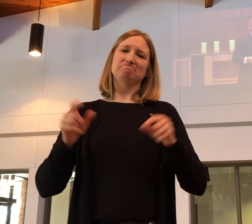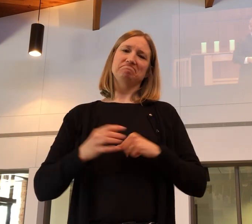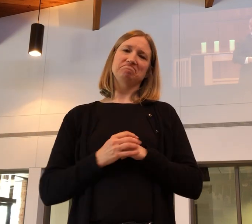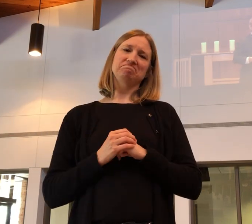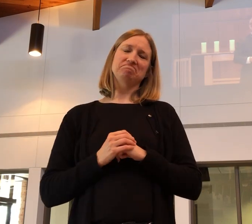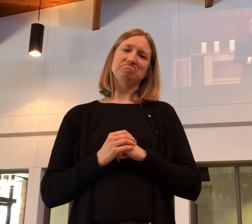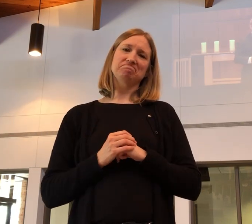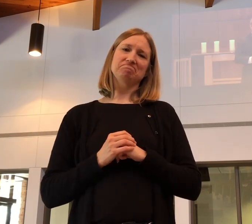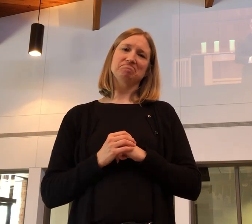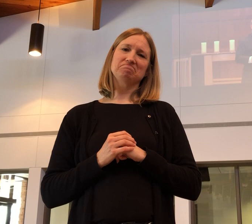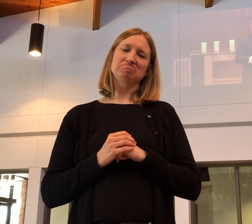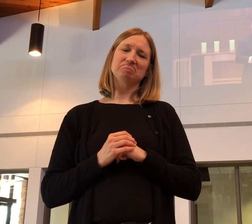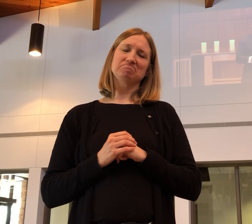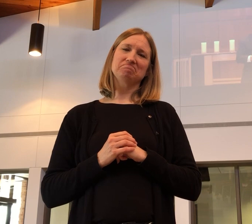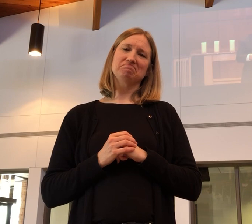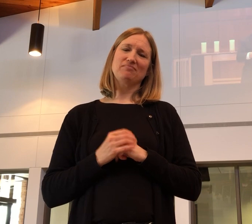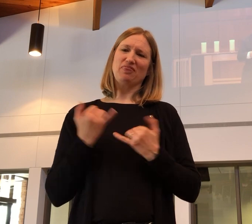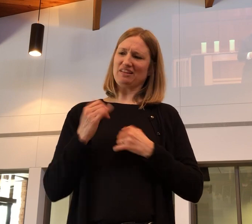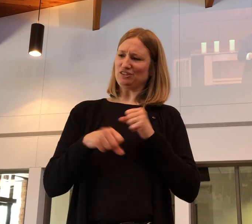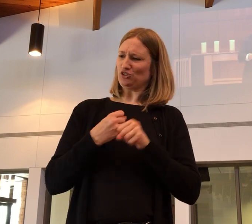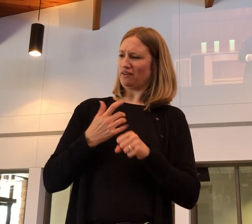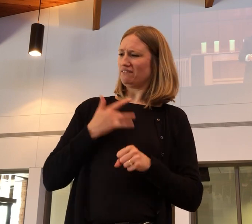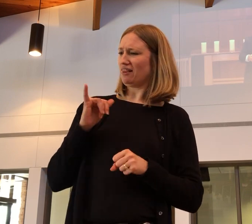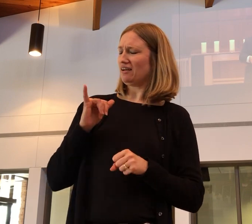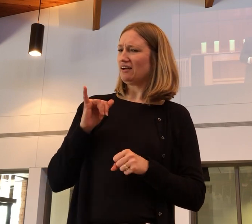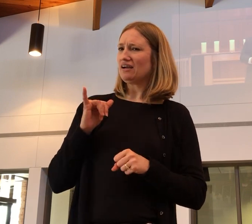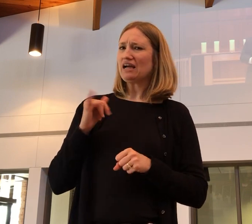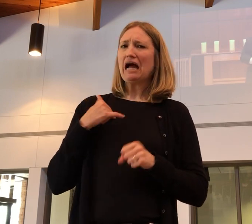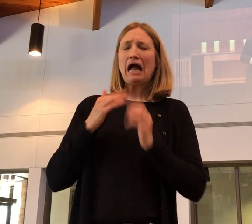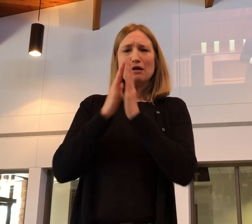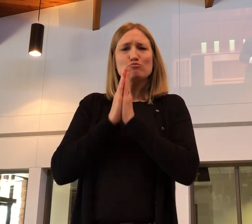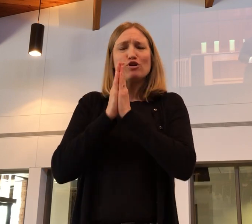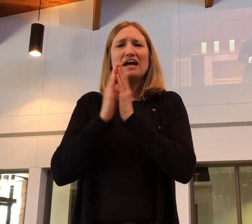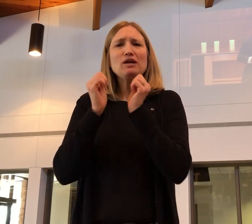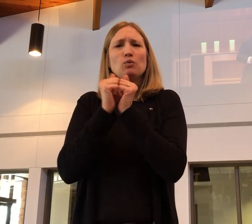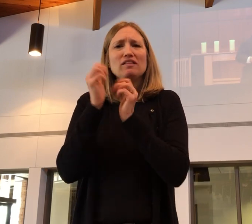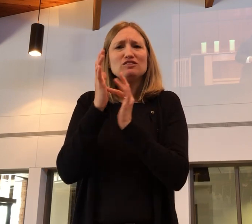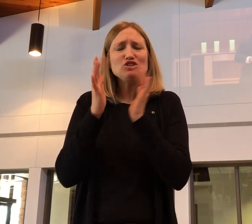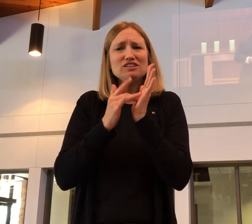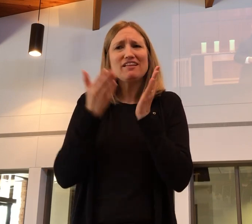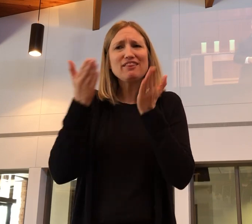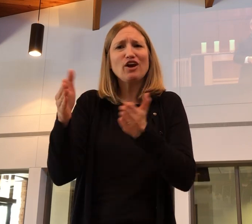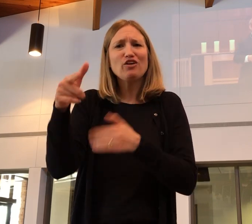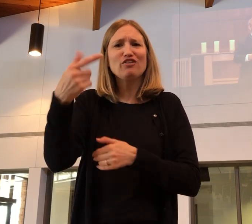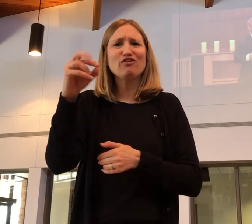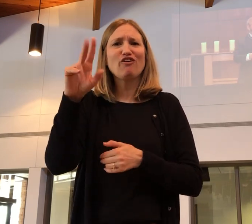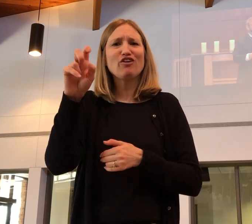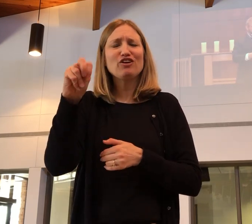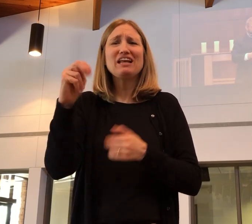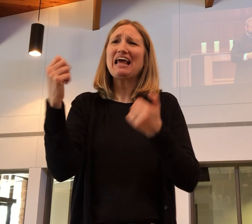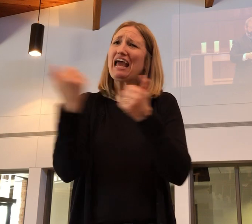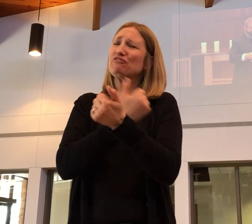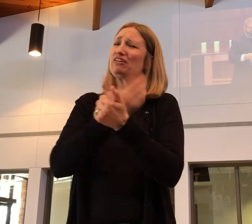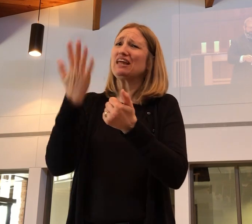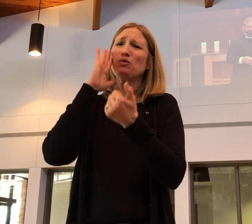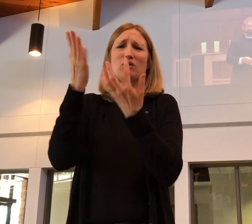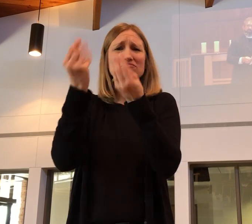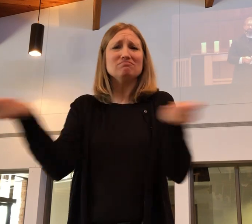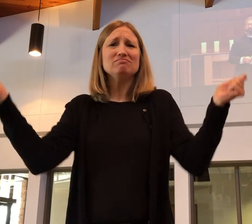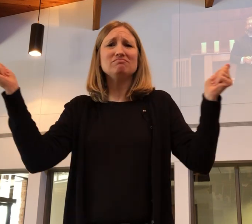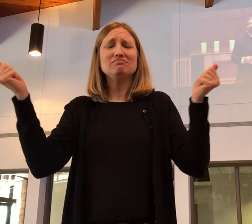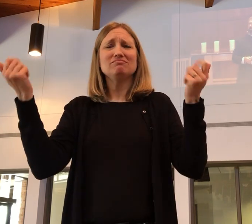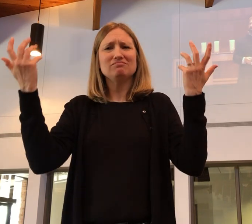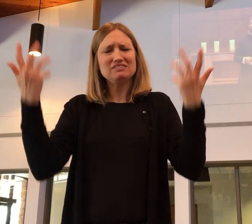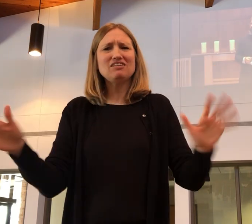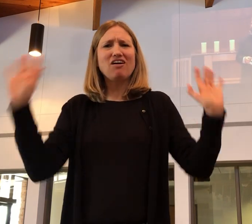A year when I have felt like I have prayed with Jesus in the garden that all of this may pass,